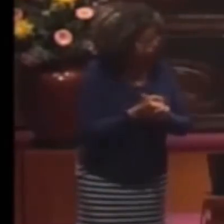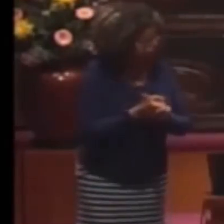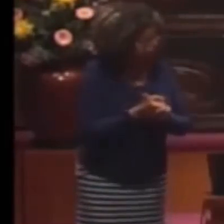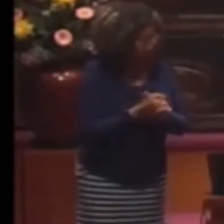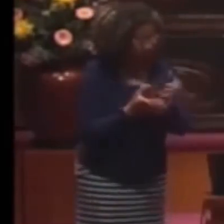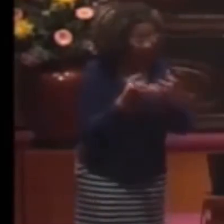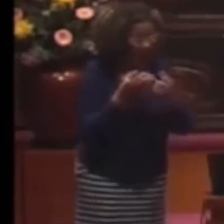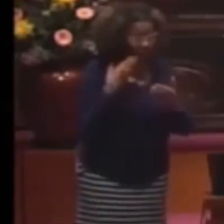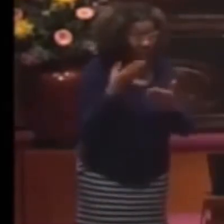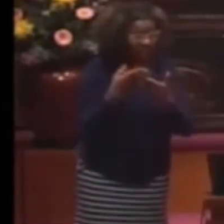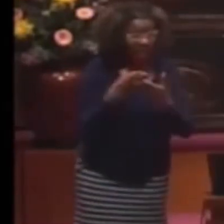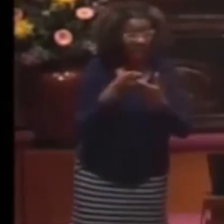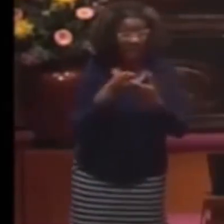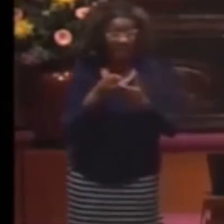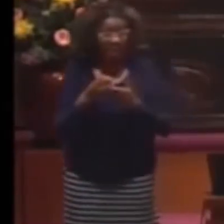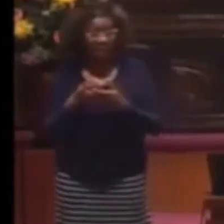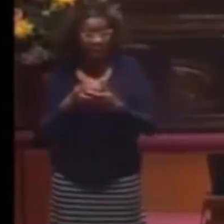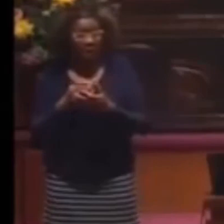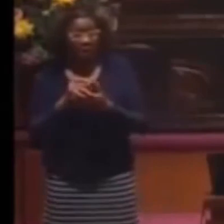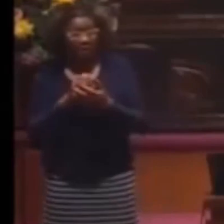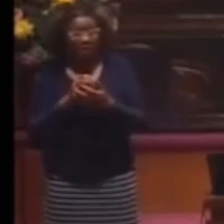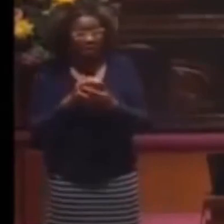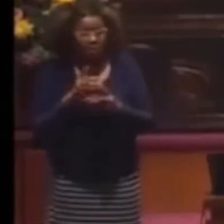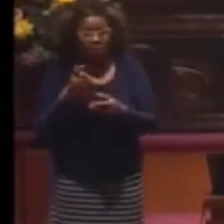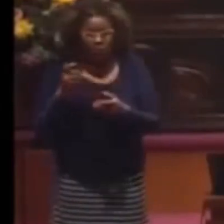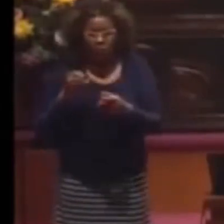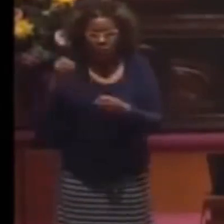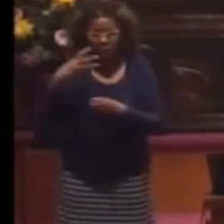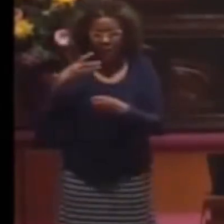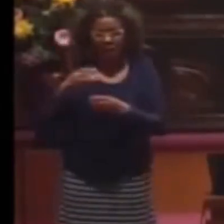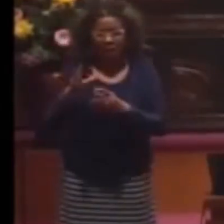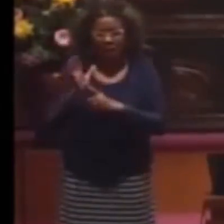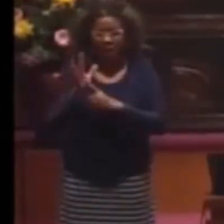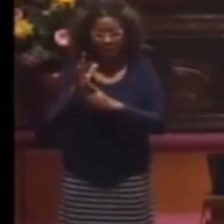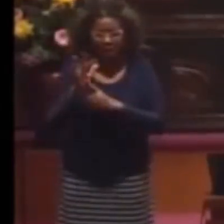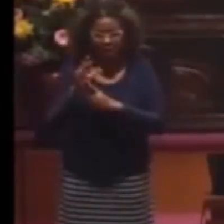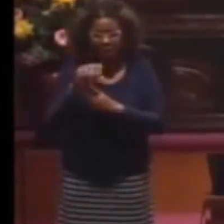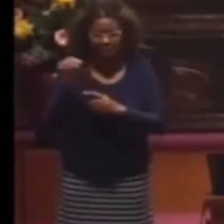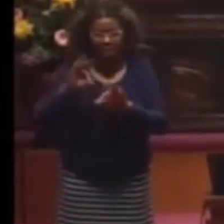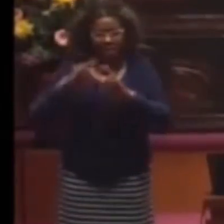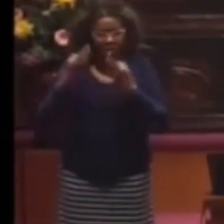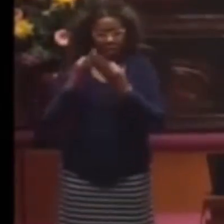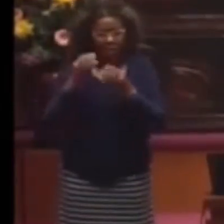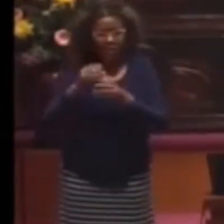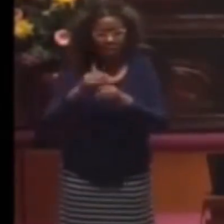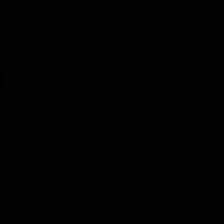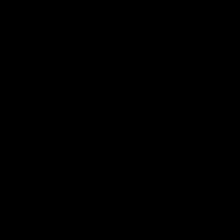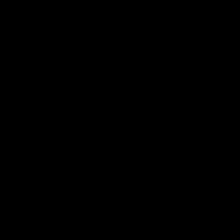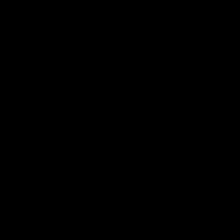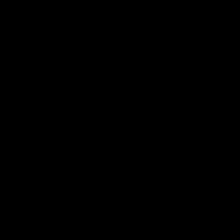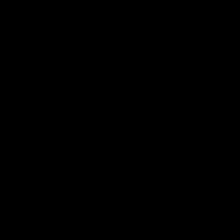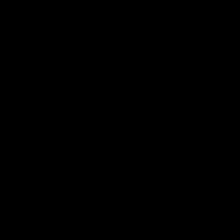I wanted to thank Hanit and Tammy for lighting candles, and I want to thank the family for being gracious enough to create that space.